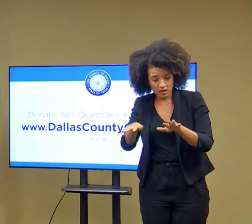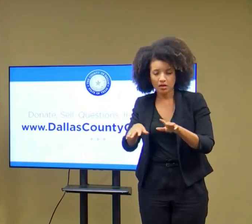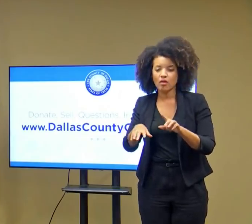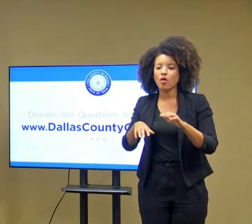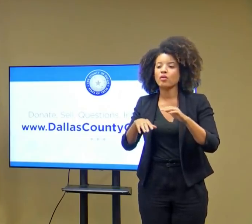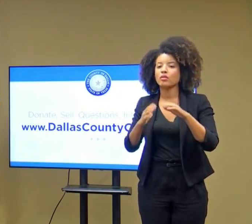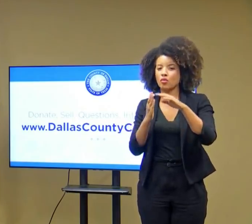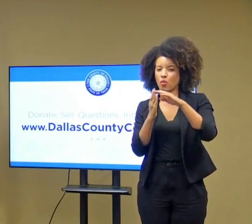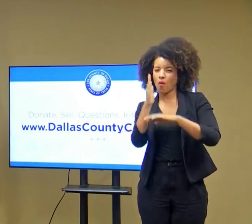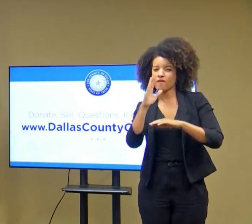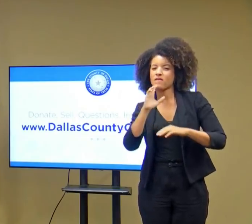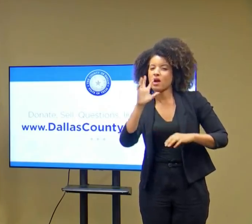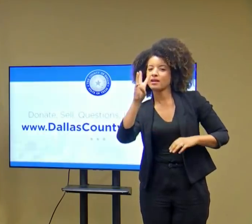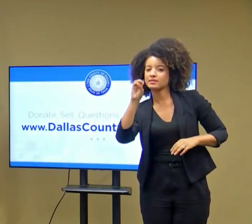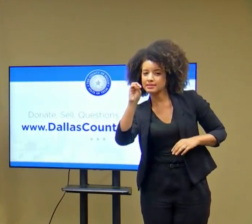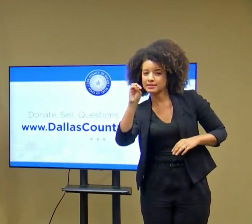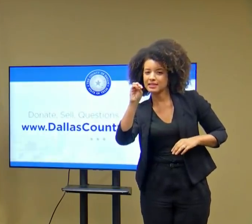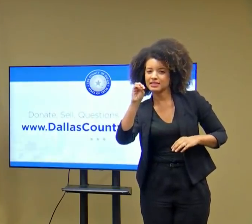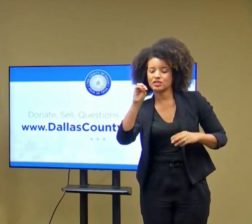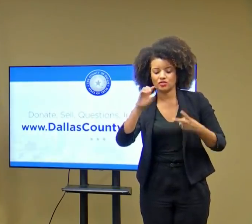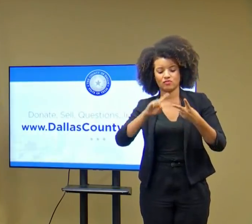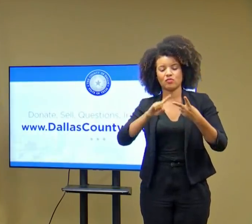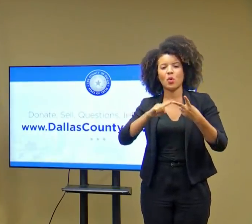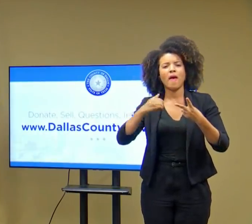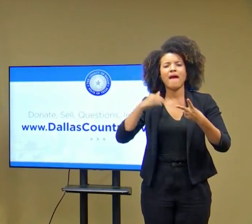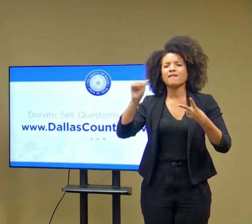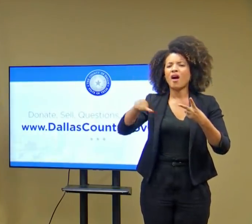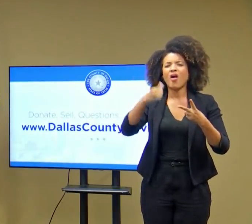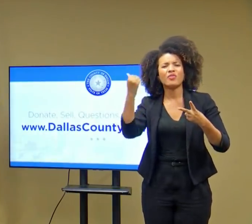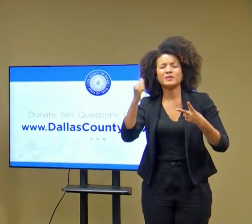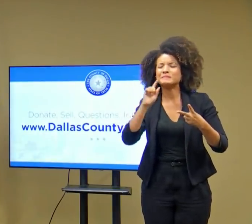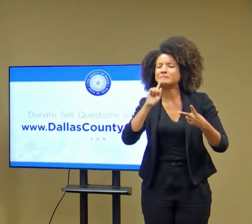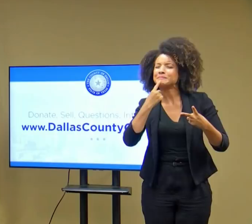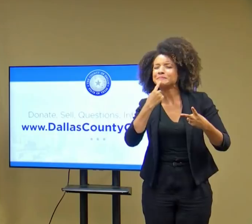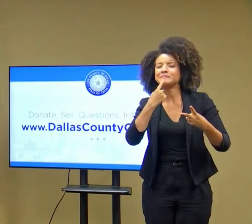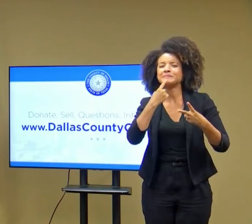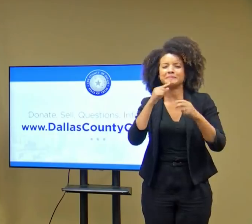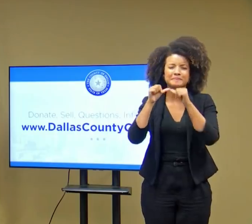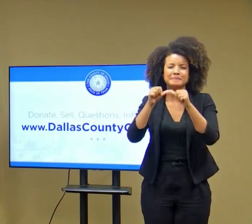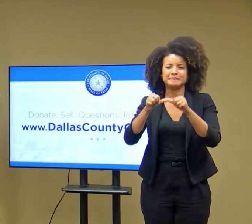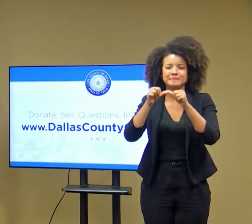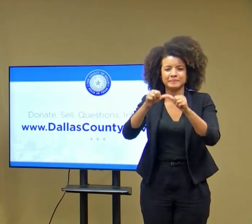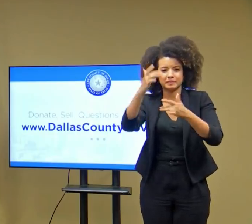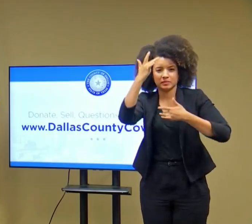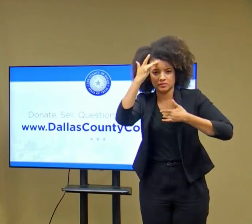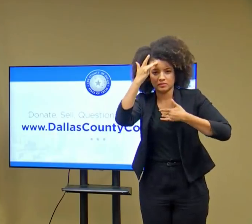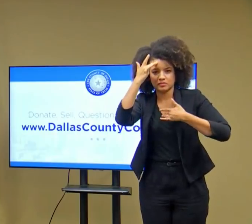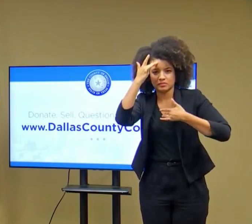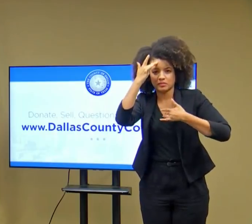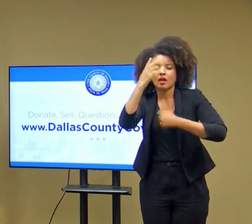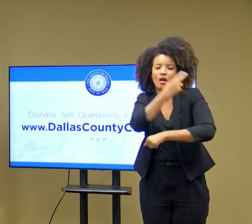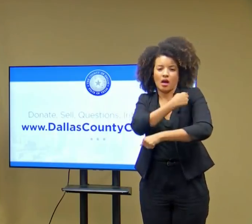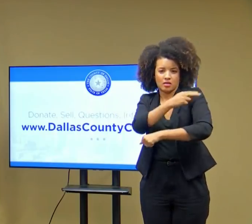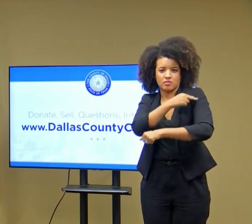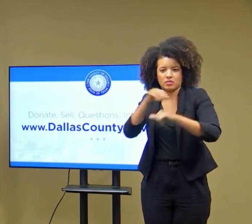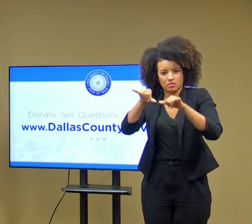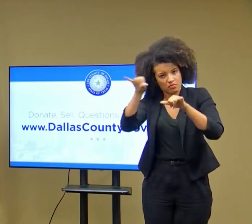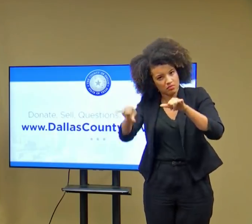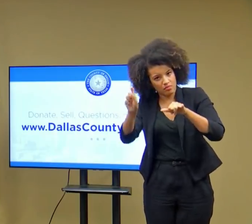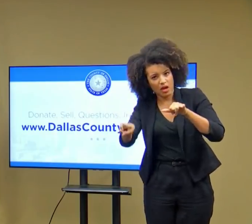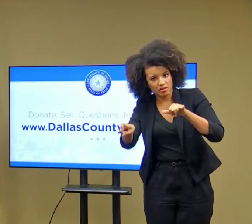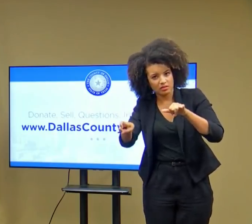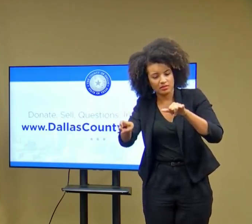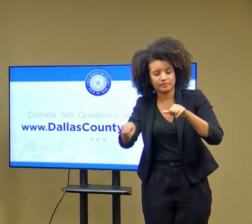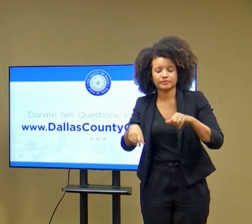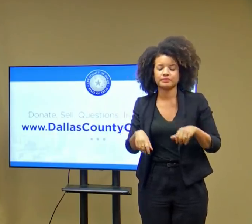are known to have a high-risk chronic condition who are requiring hospitalization. And